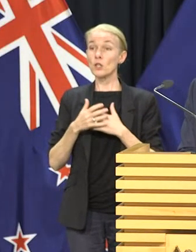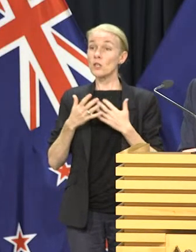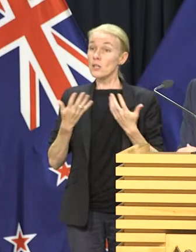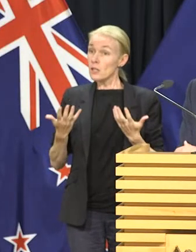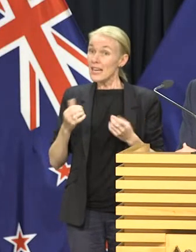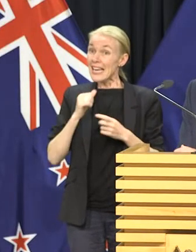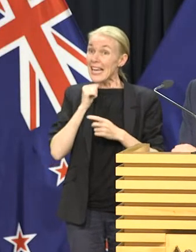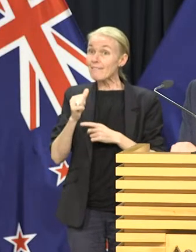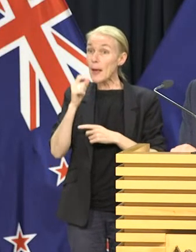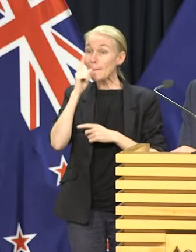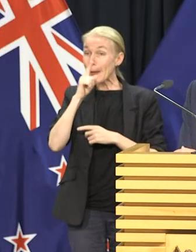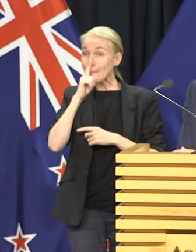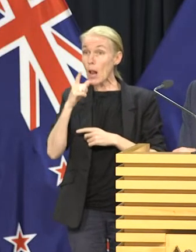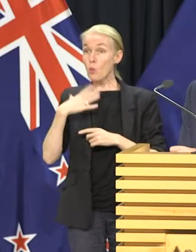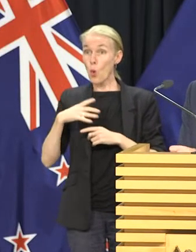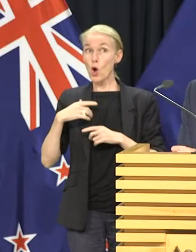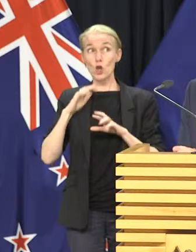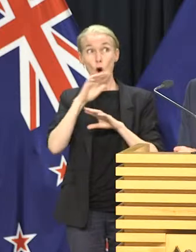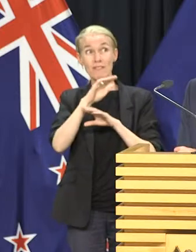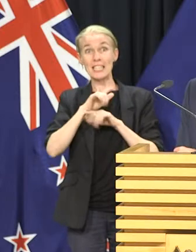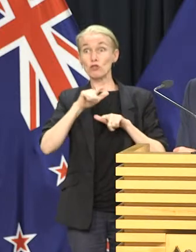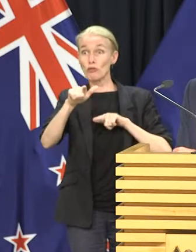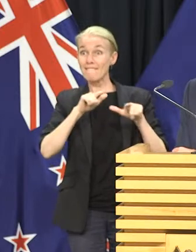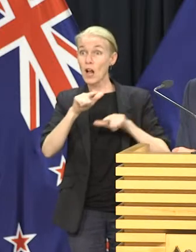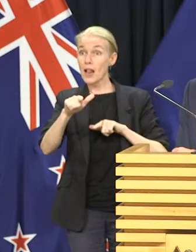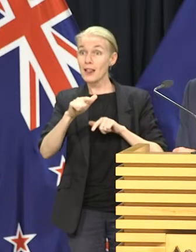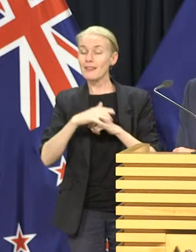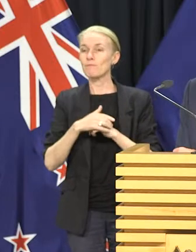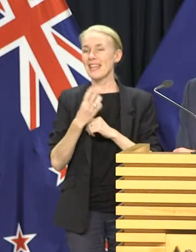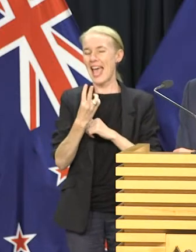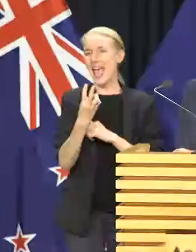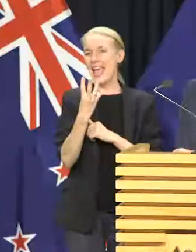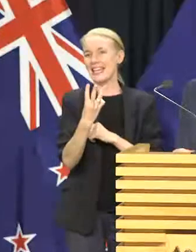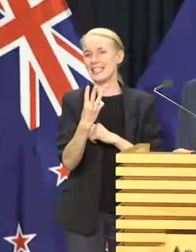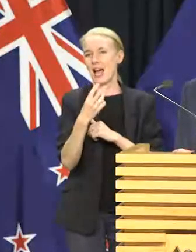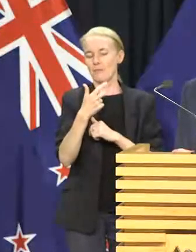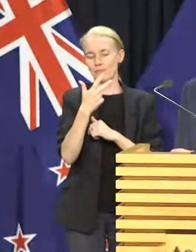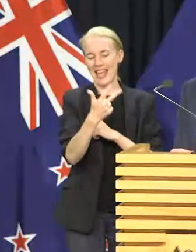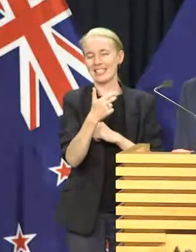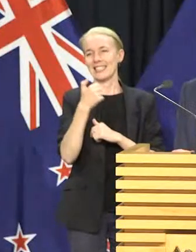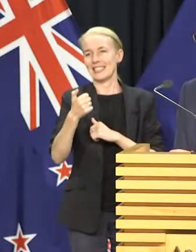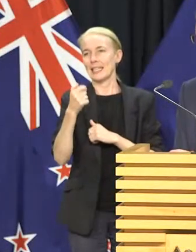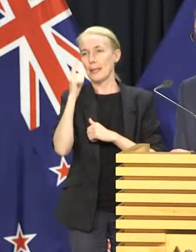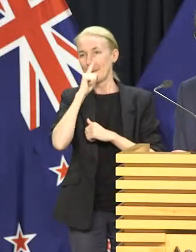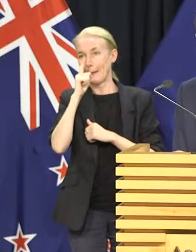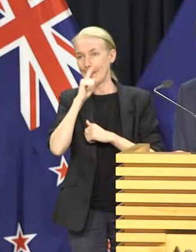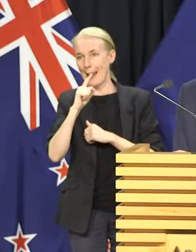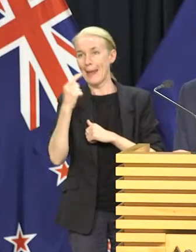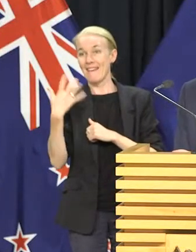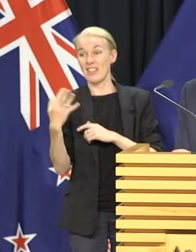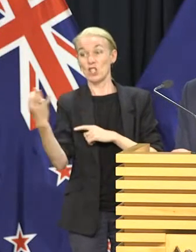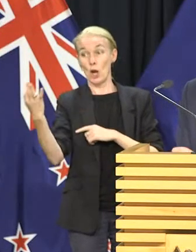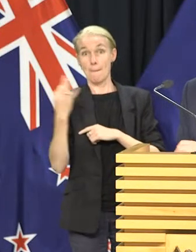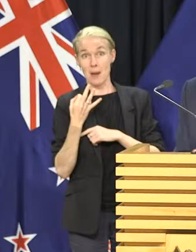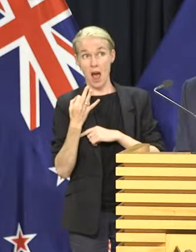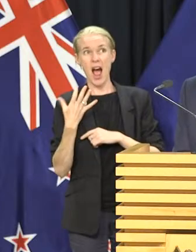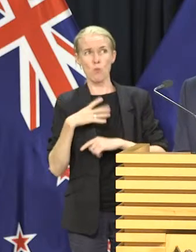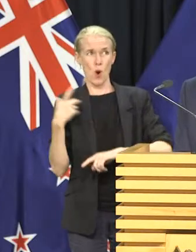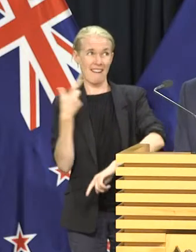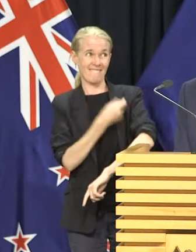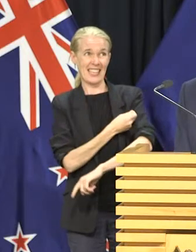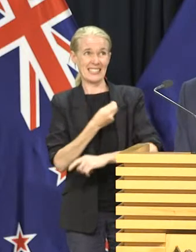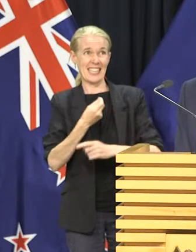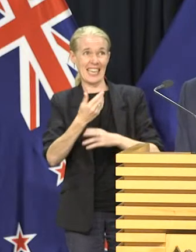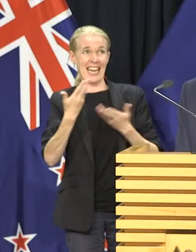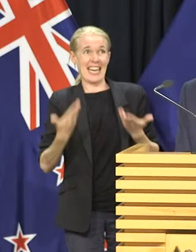travelling internationally, we've had 86 applications for travel reasons of national significance. All have been approved. There